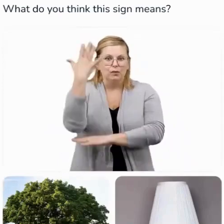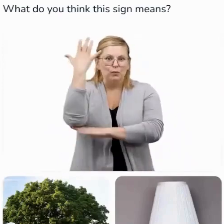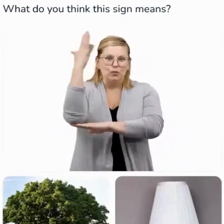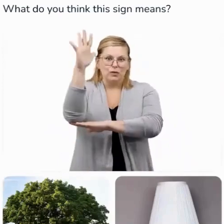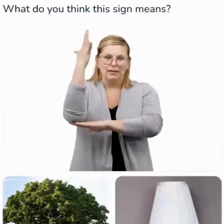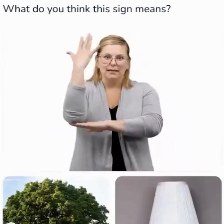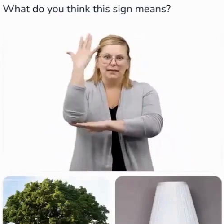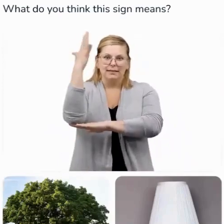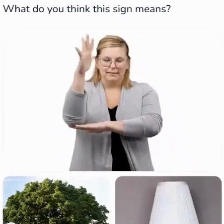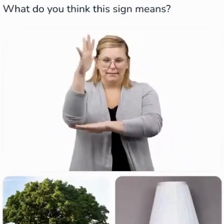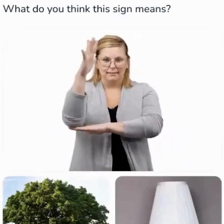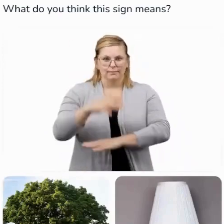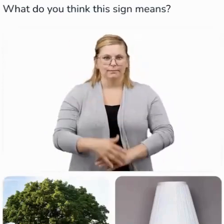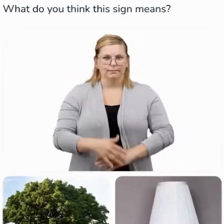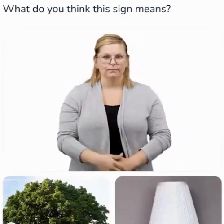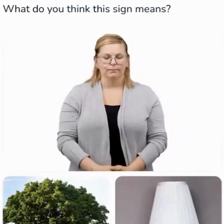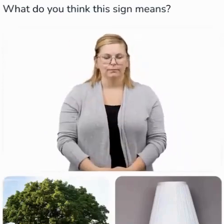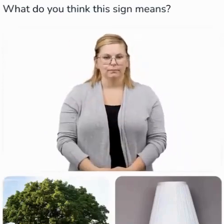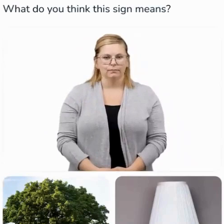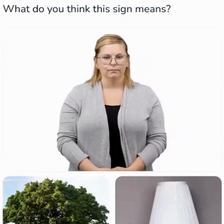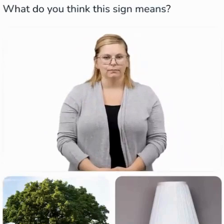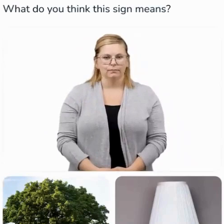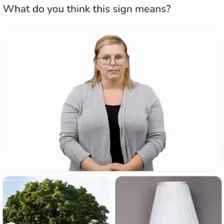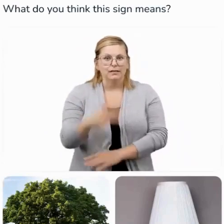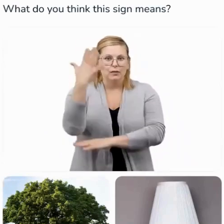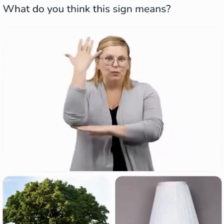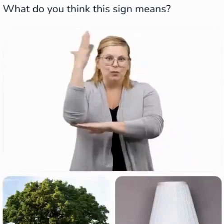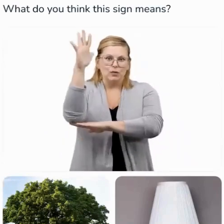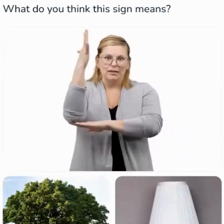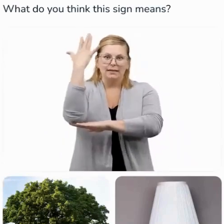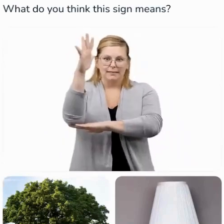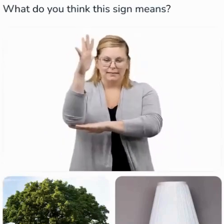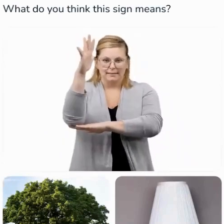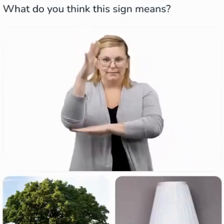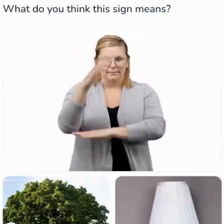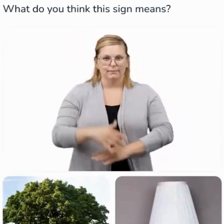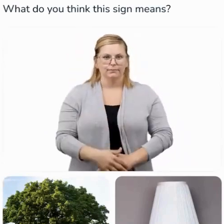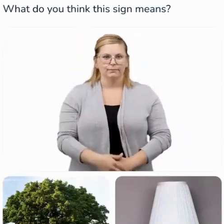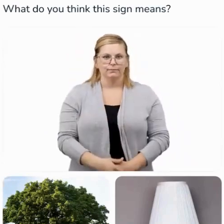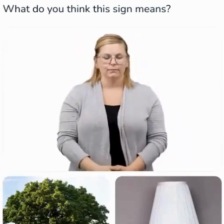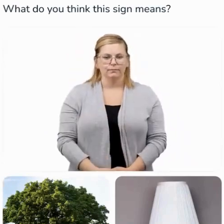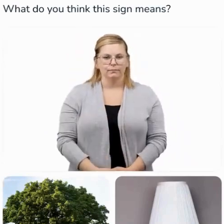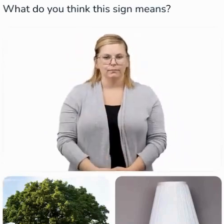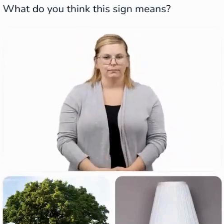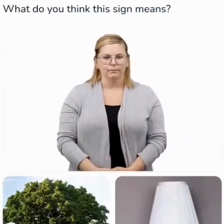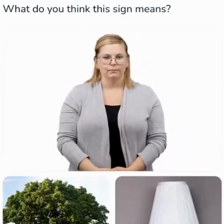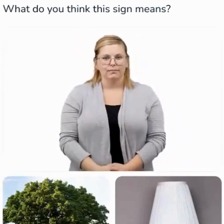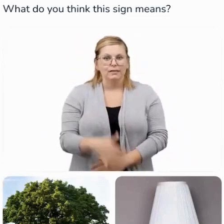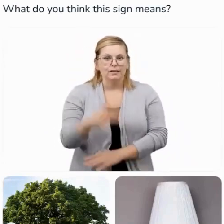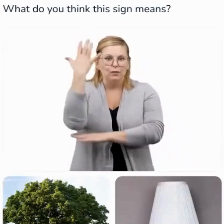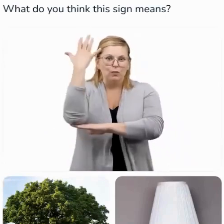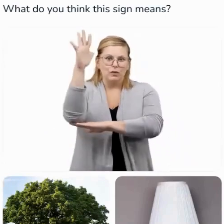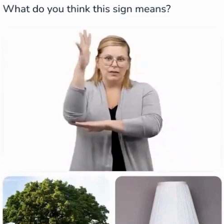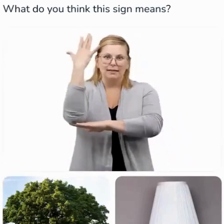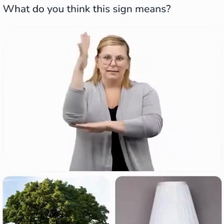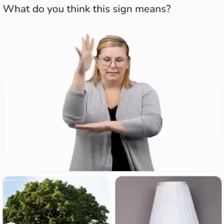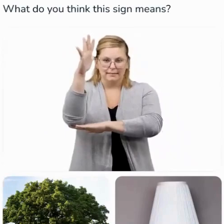think? Tree or lamp? I'm just trying to read her lips as well at the same time, because I guess so. Good.